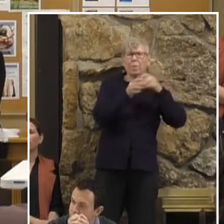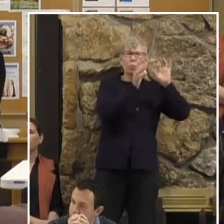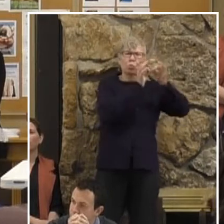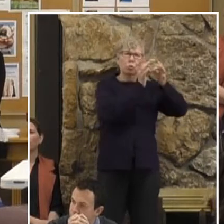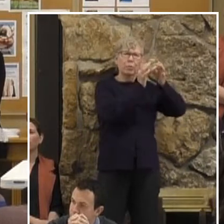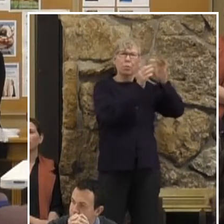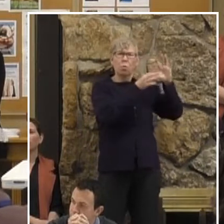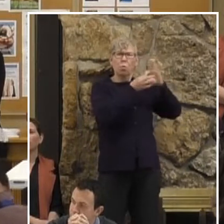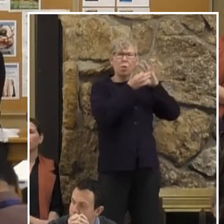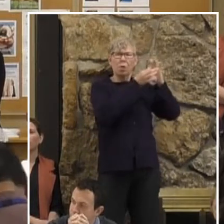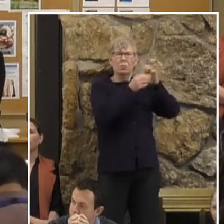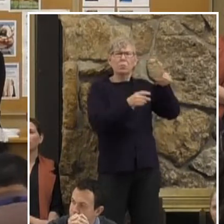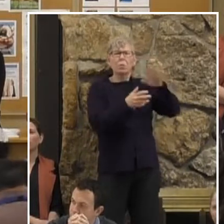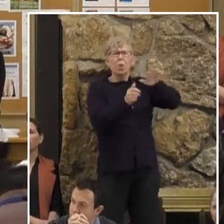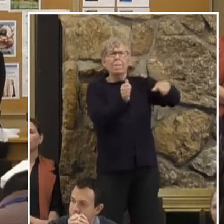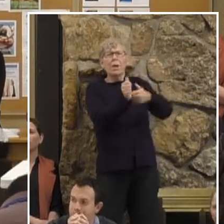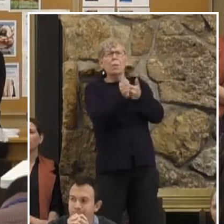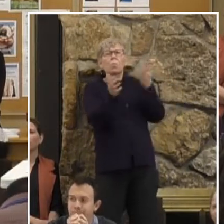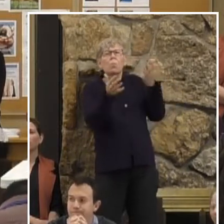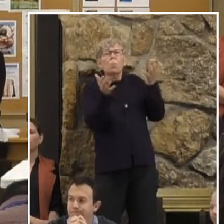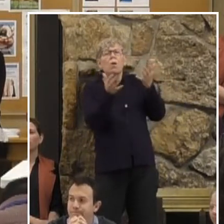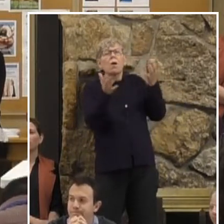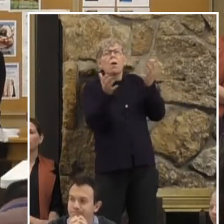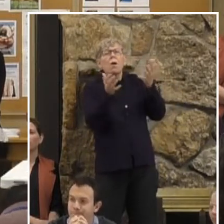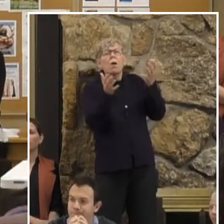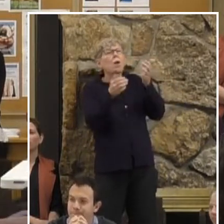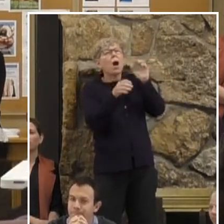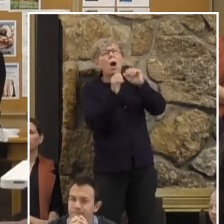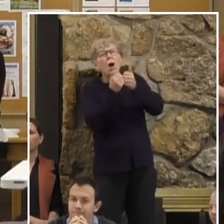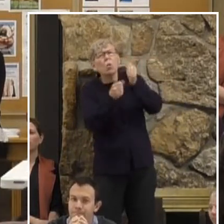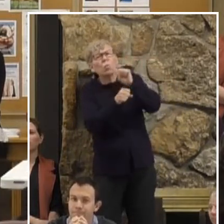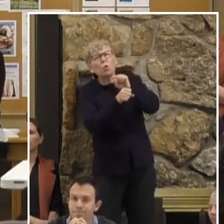that these interpreters appear and do this?